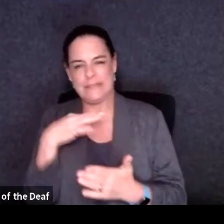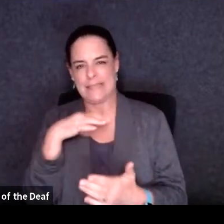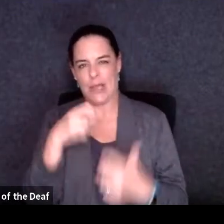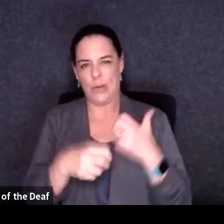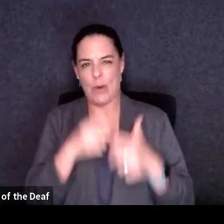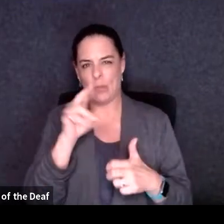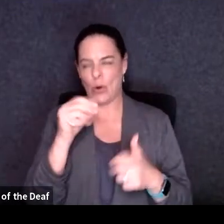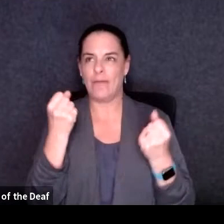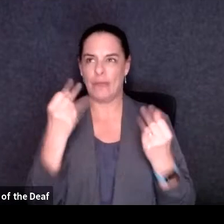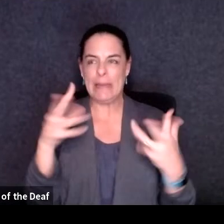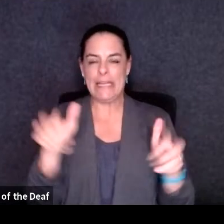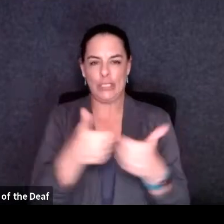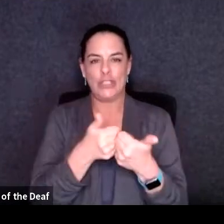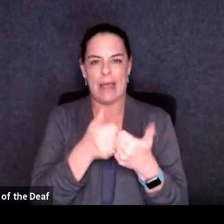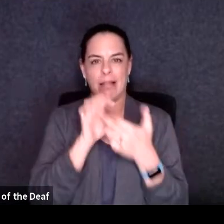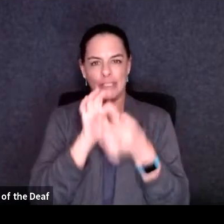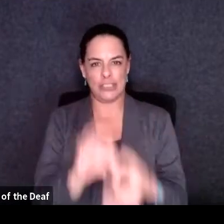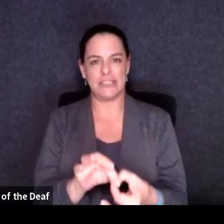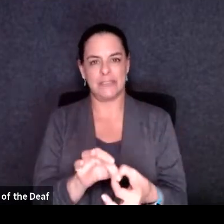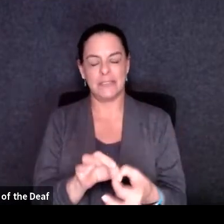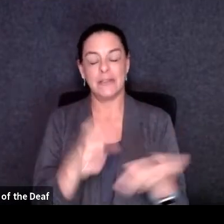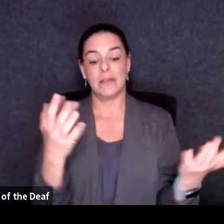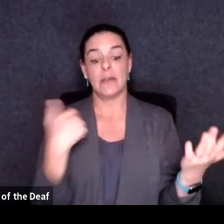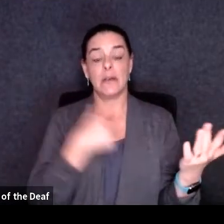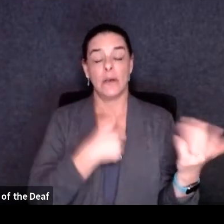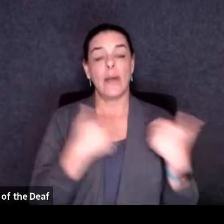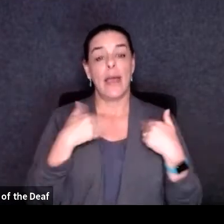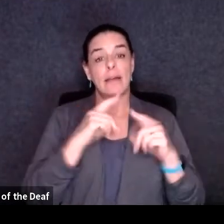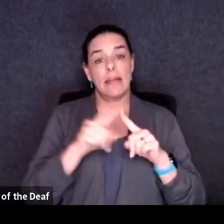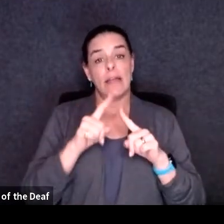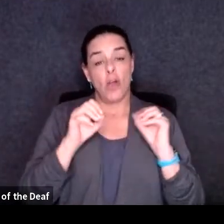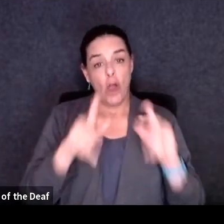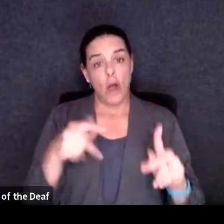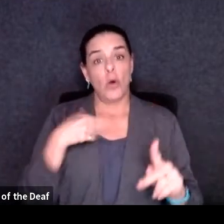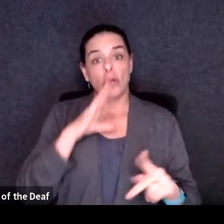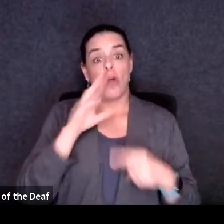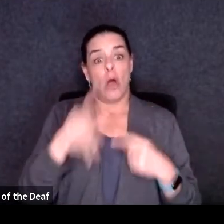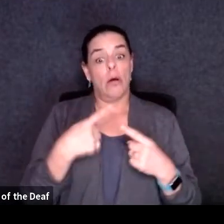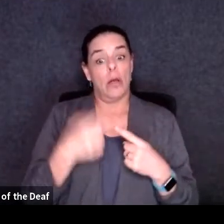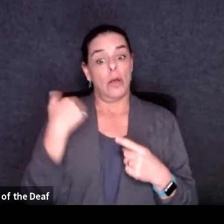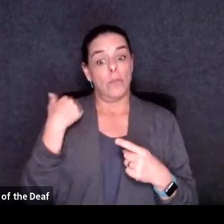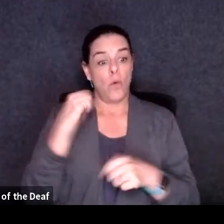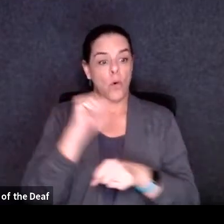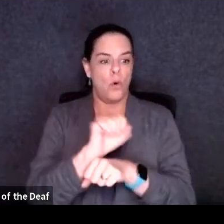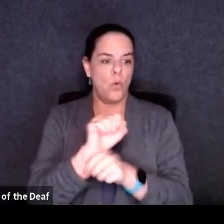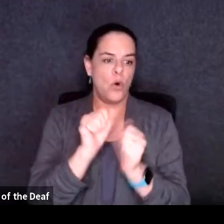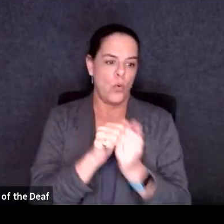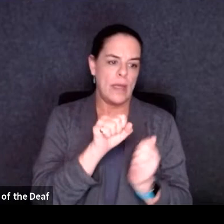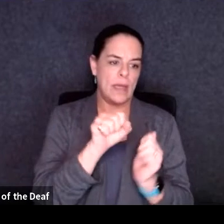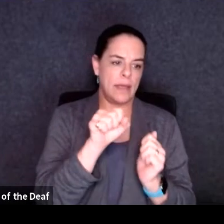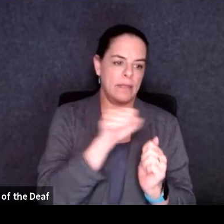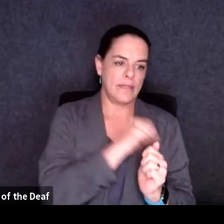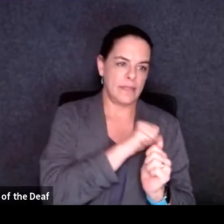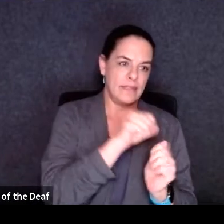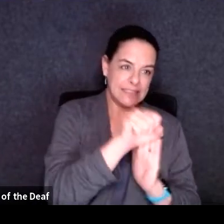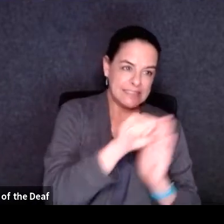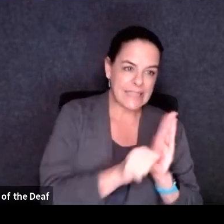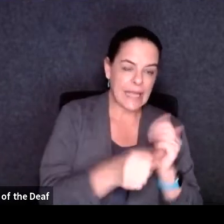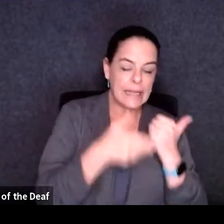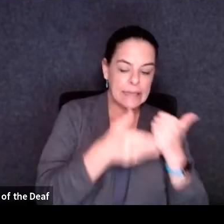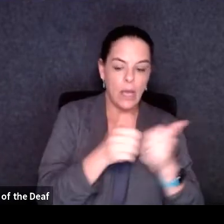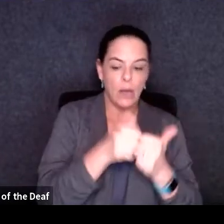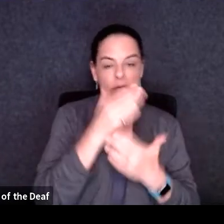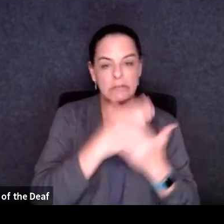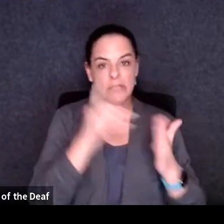lots of challenges that come along with it. And so we have opportunities we've talked about before with working with the state to help with some of our investigations.